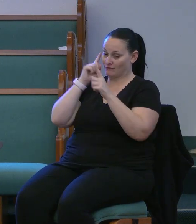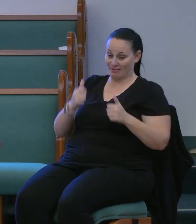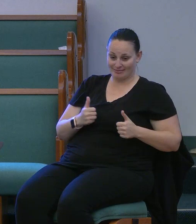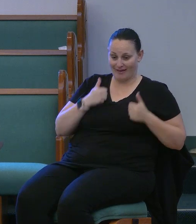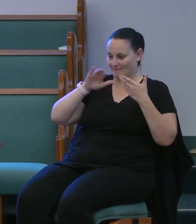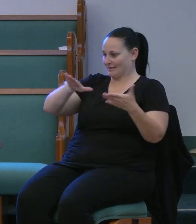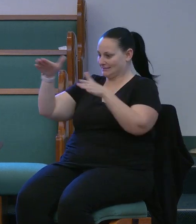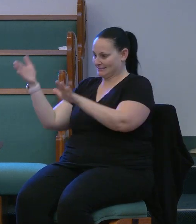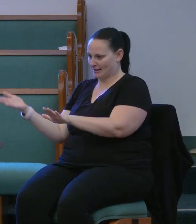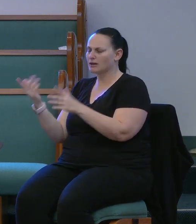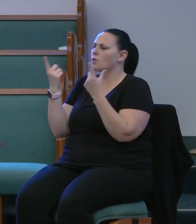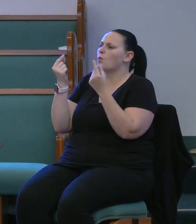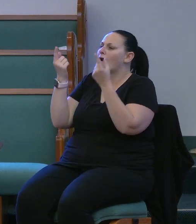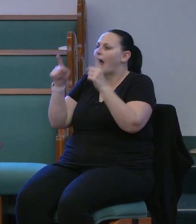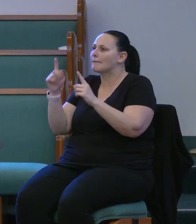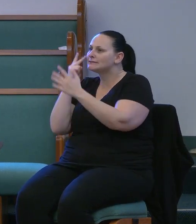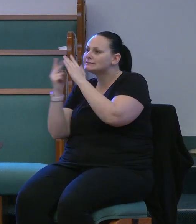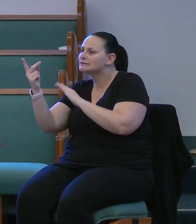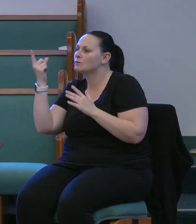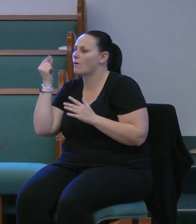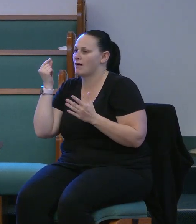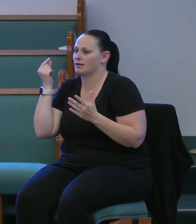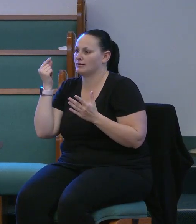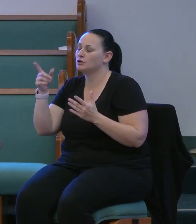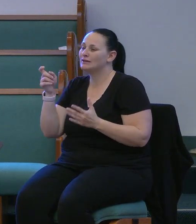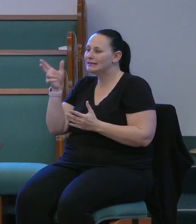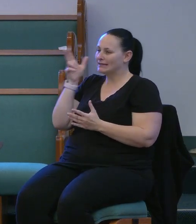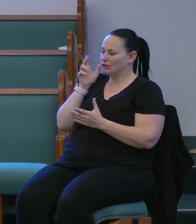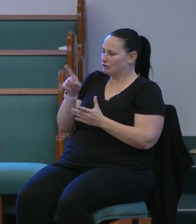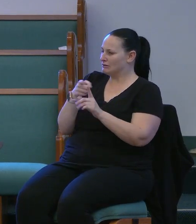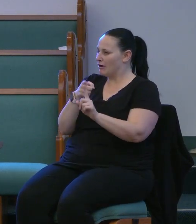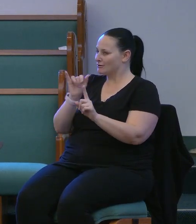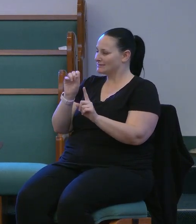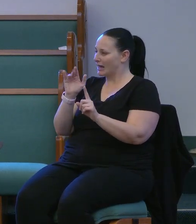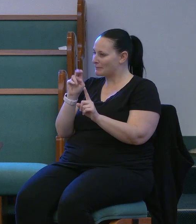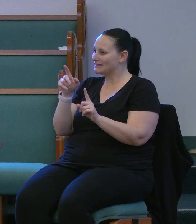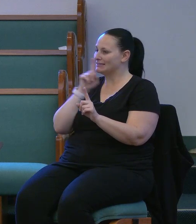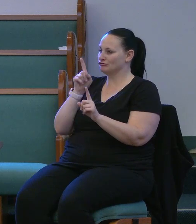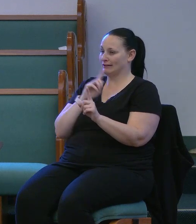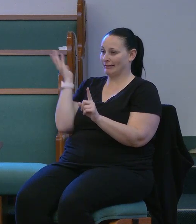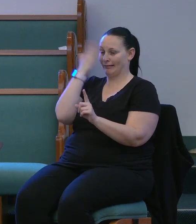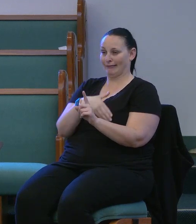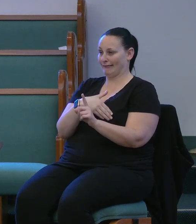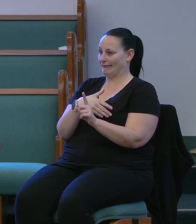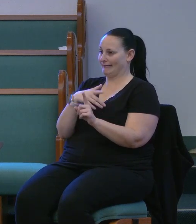and death, what's going to happen? As you can hear there, Simon Peter is missing the mark